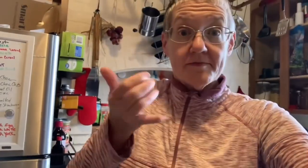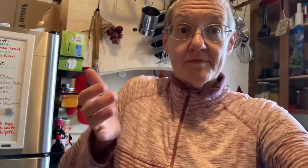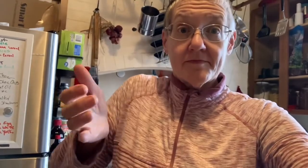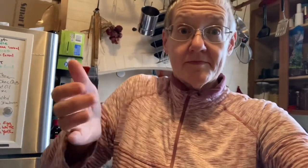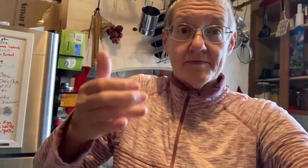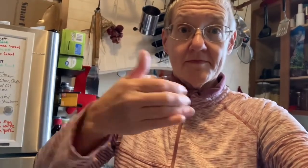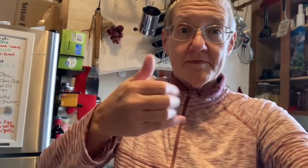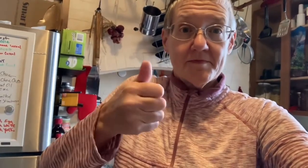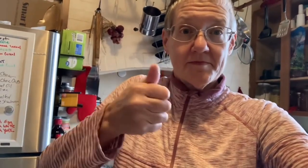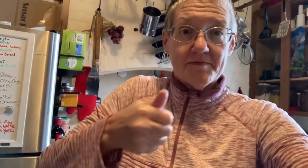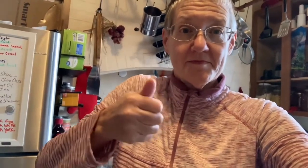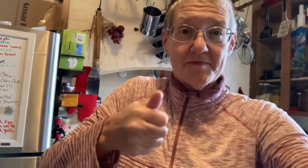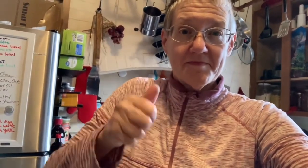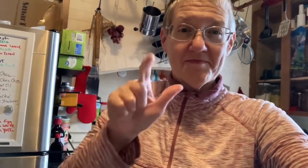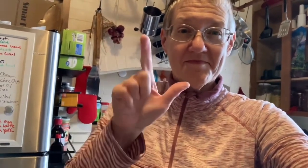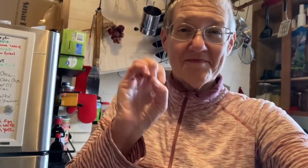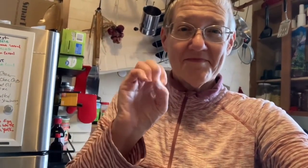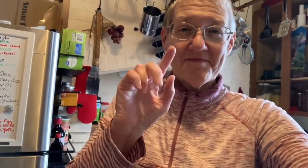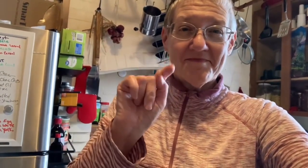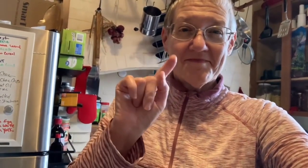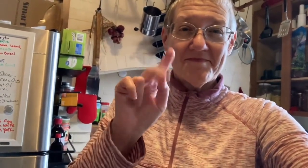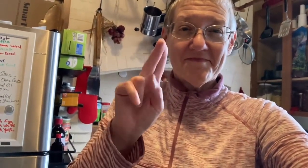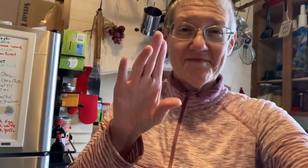Okay, let's go down to the basement now and harvest some lettuce.